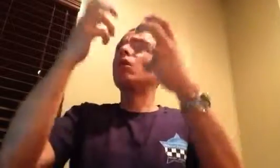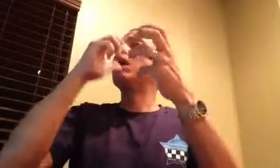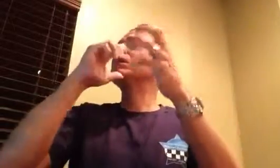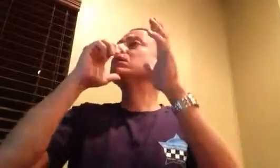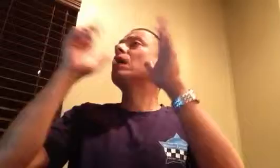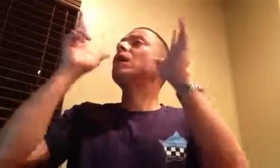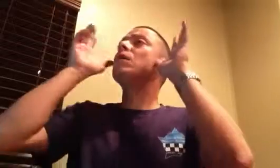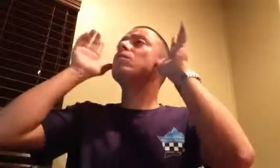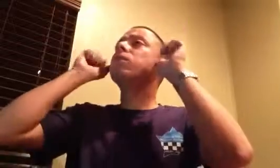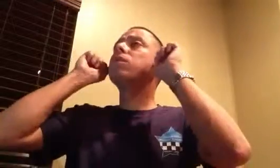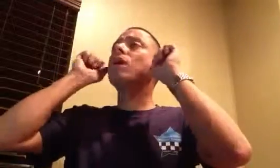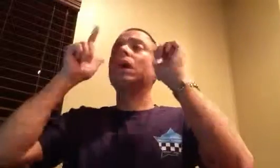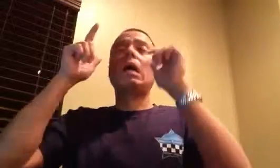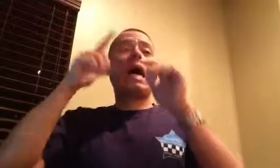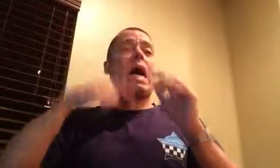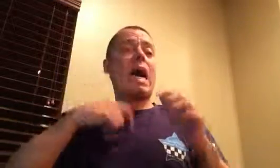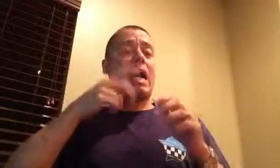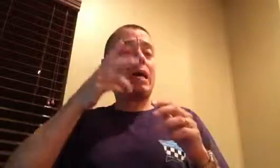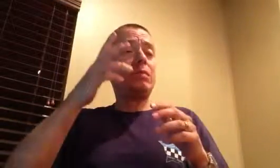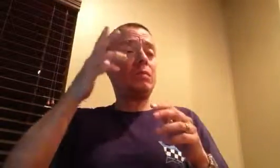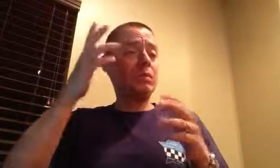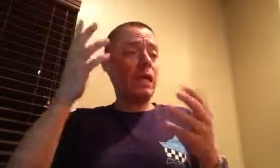across this planet because they have nowhere left to go.